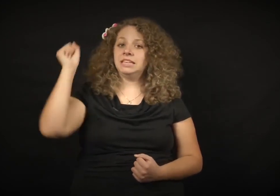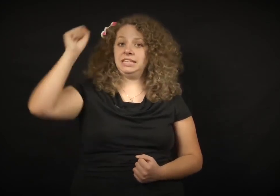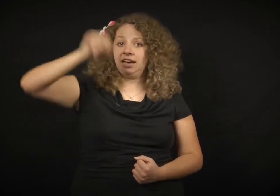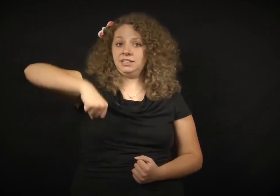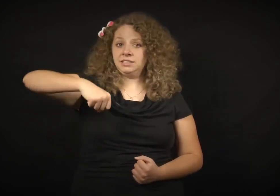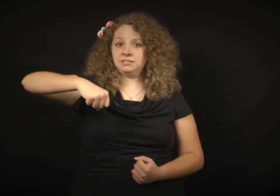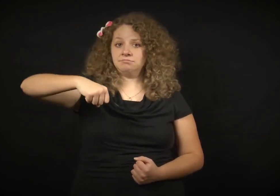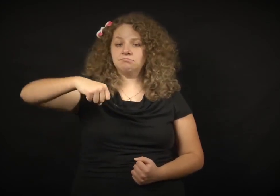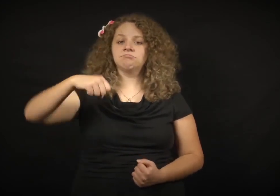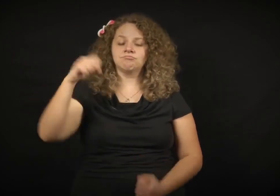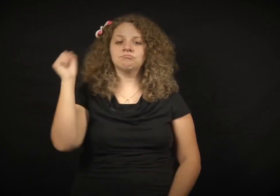Yes,